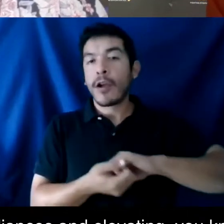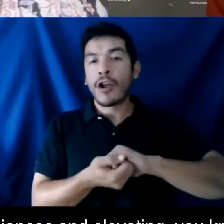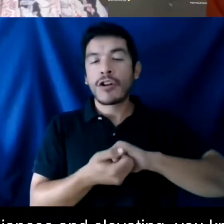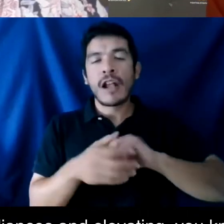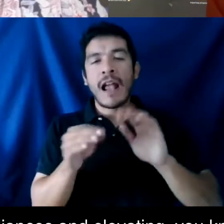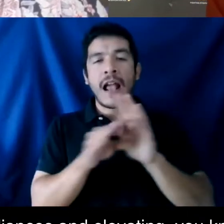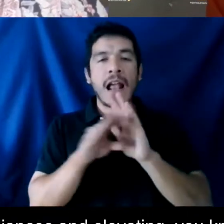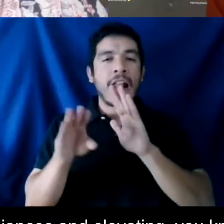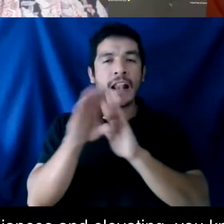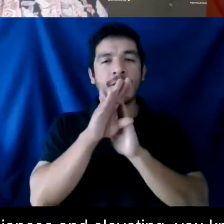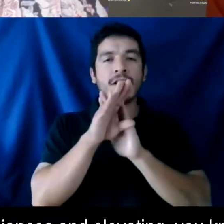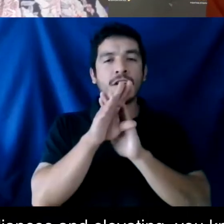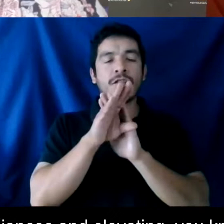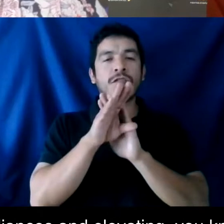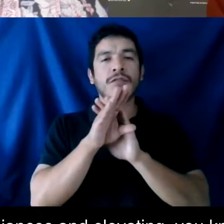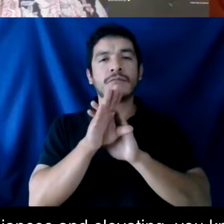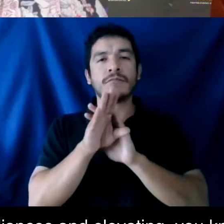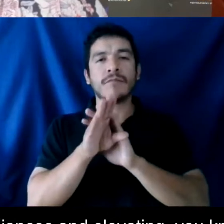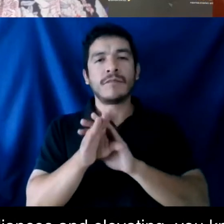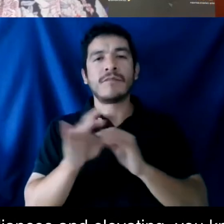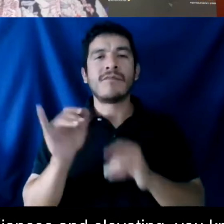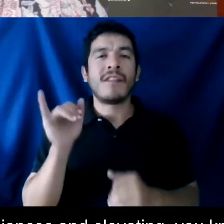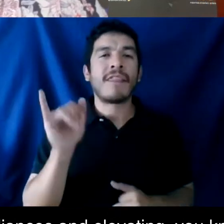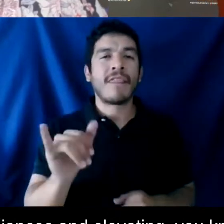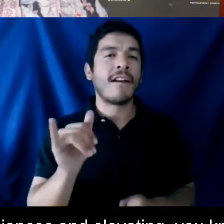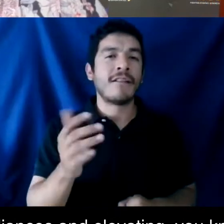elevating, the